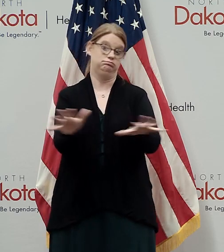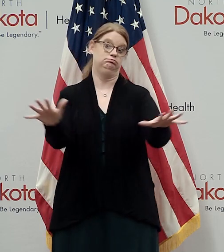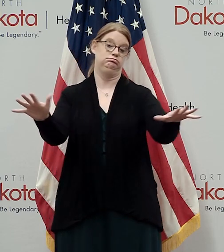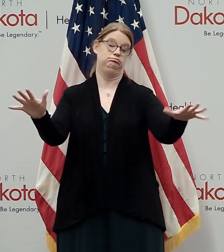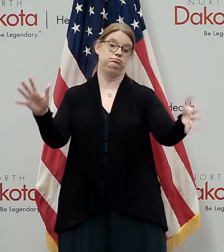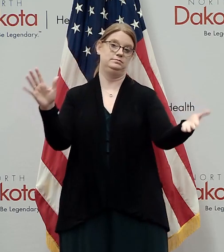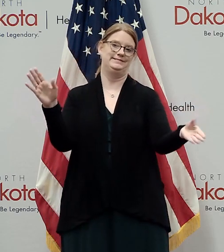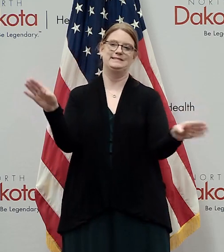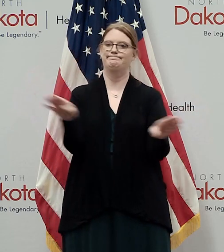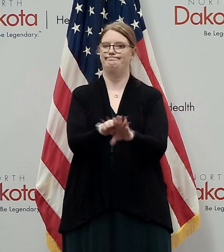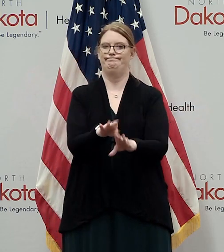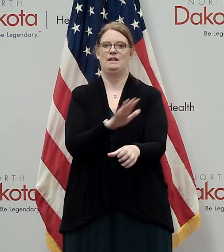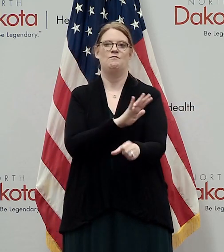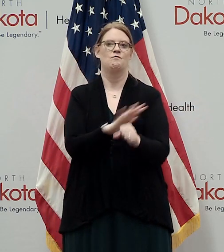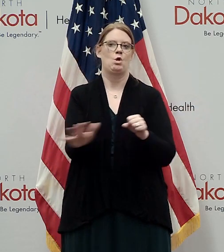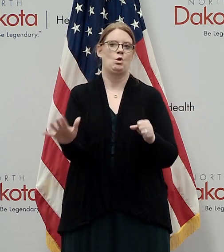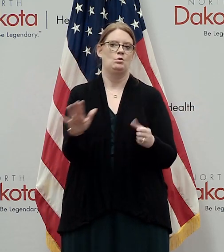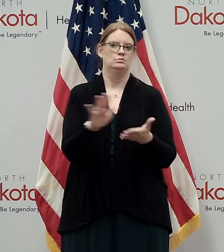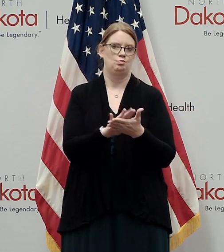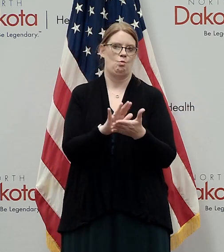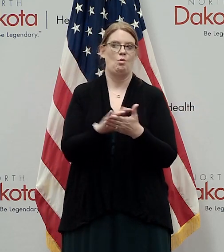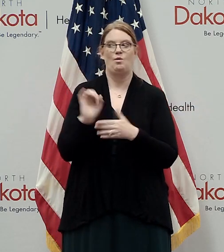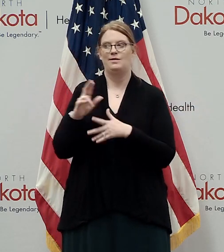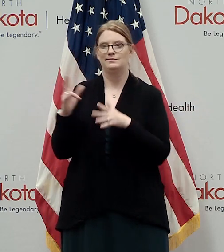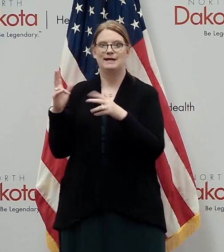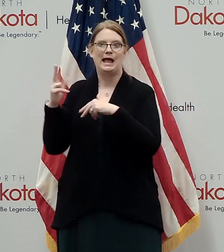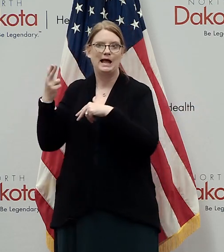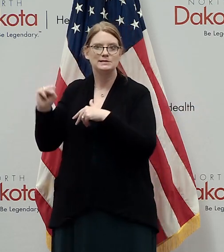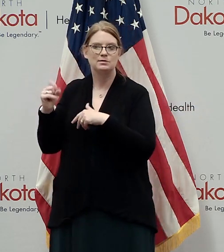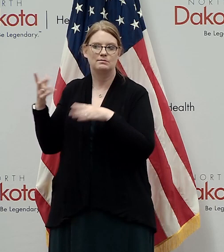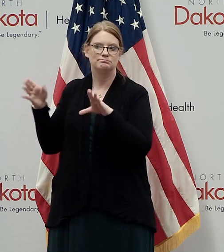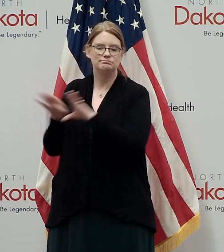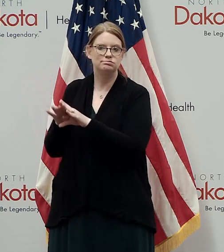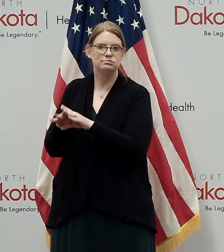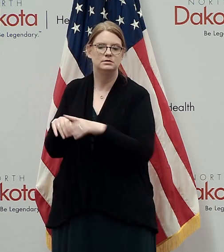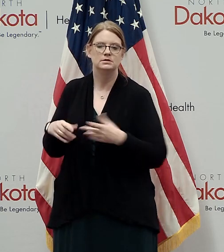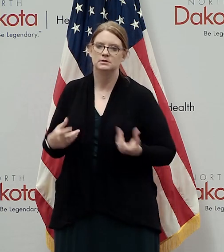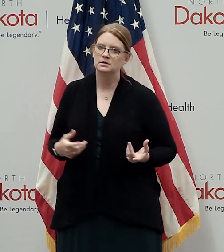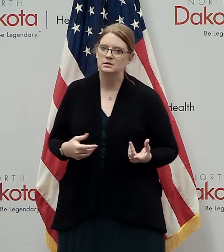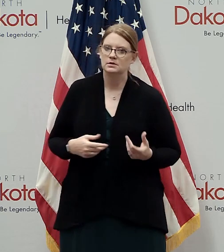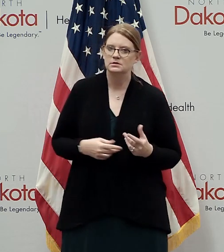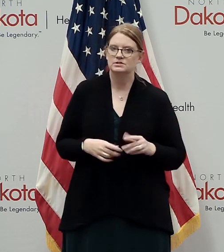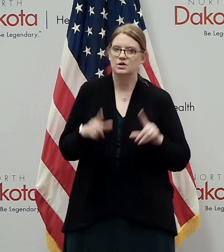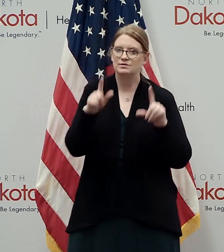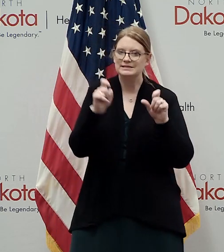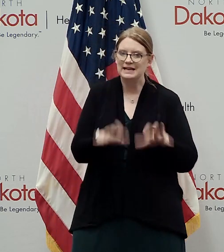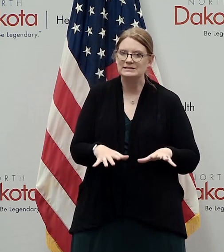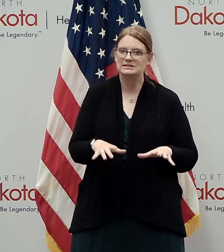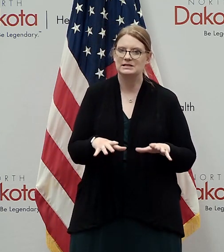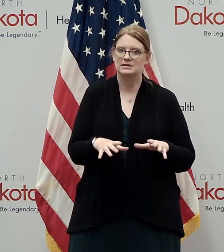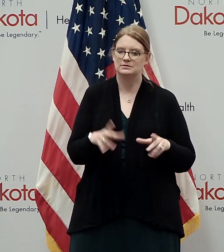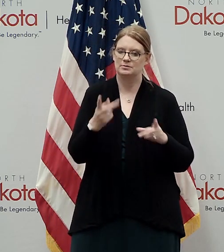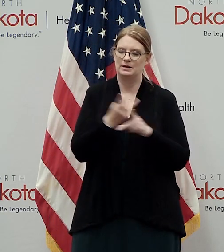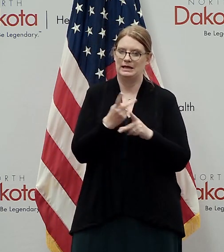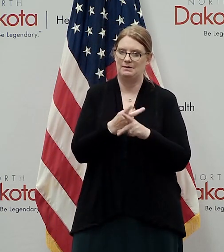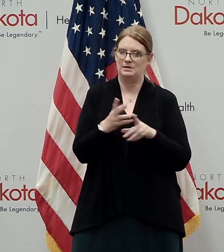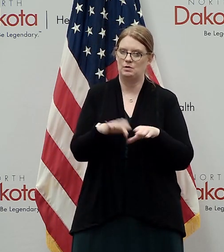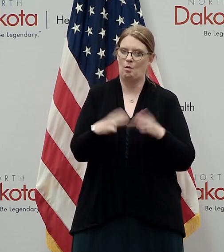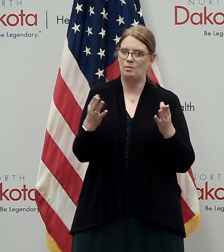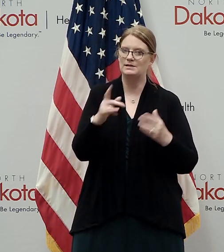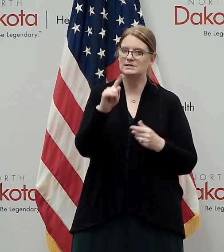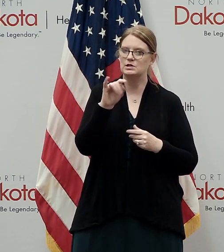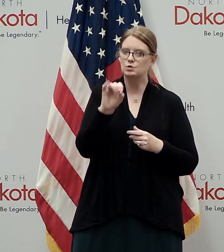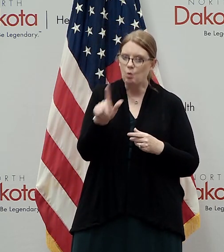K-6 elementary school or an entire high school. So the testing is a path towards remaining open. It's not. It's one of the tools we